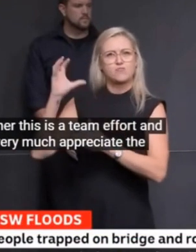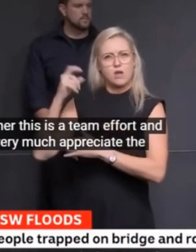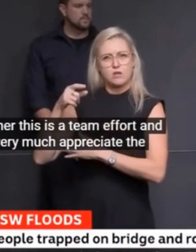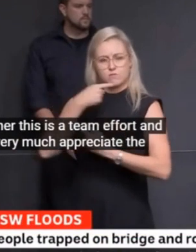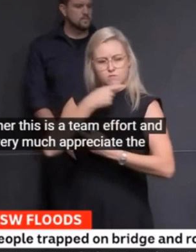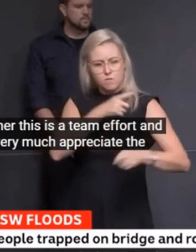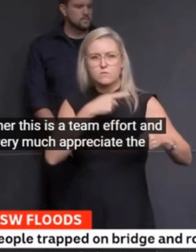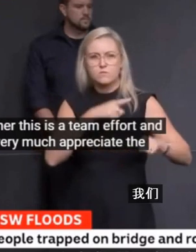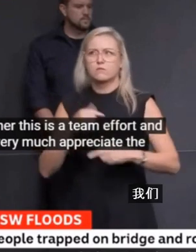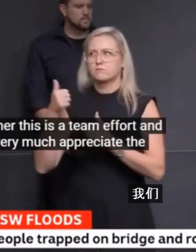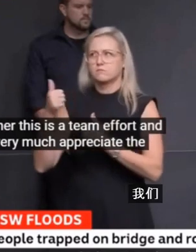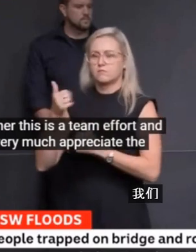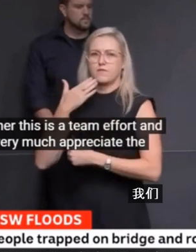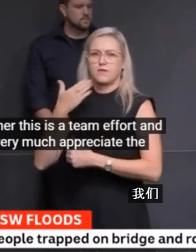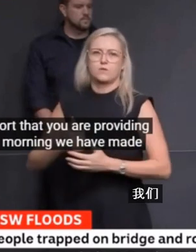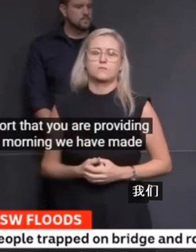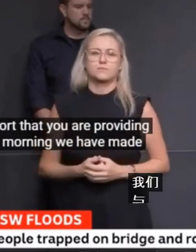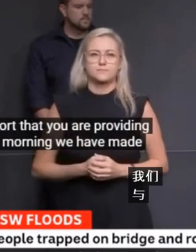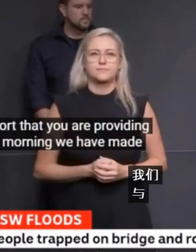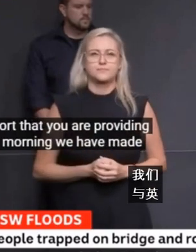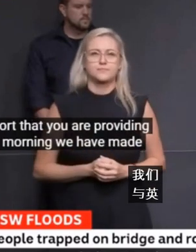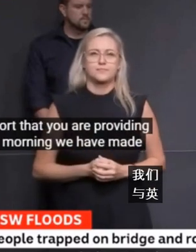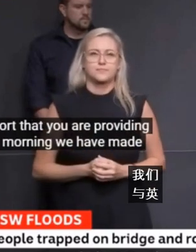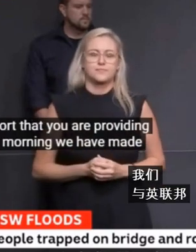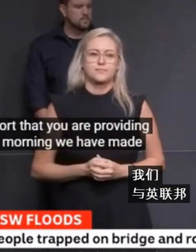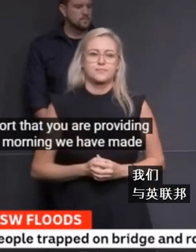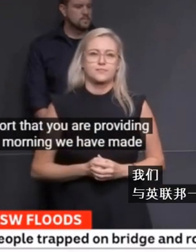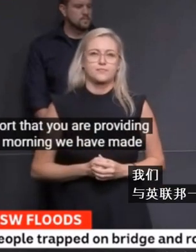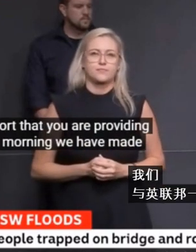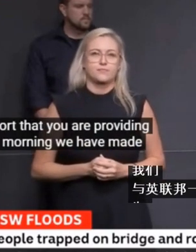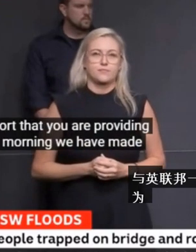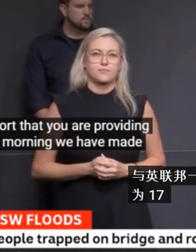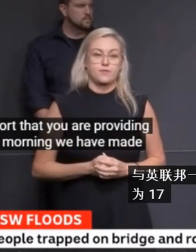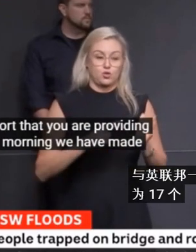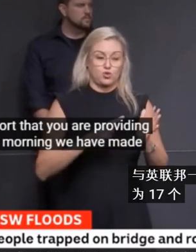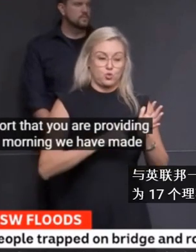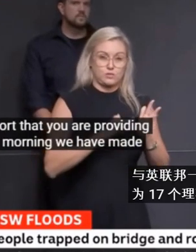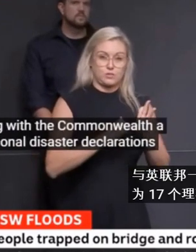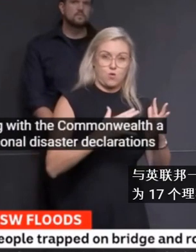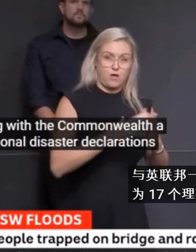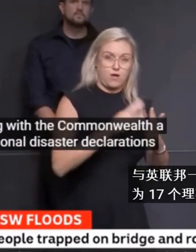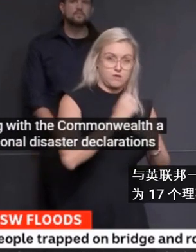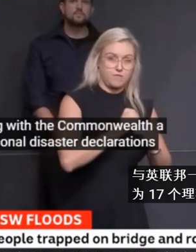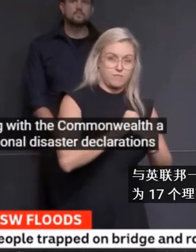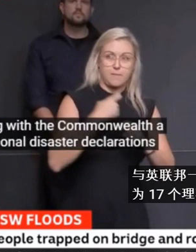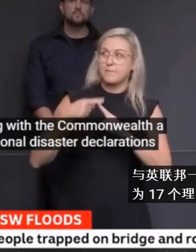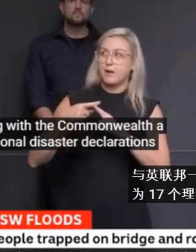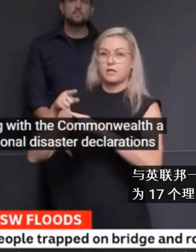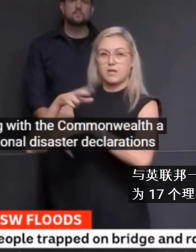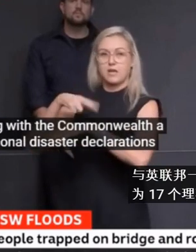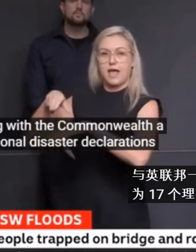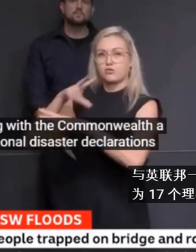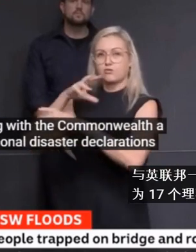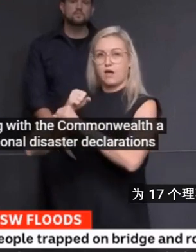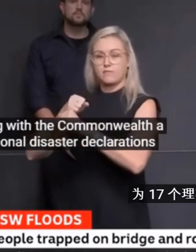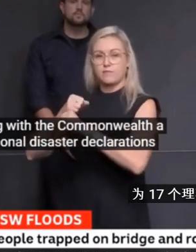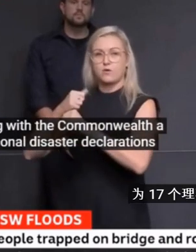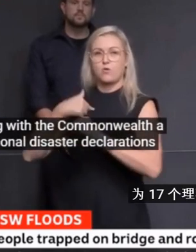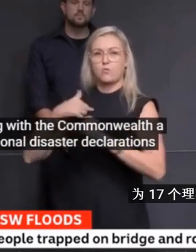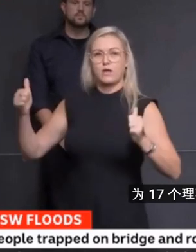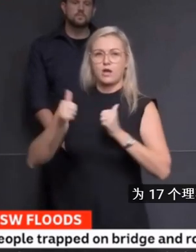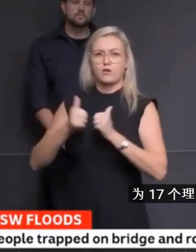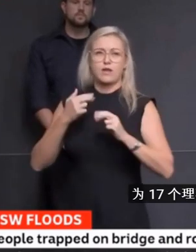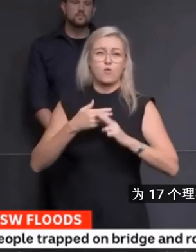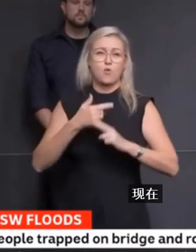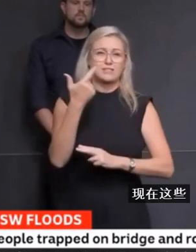This morning we have made, along with the Commonwealth, national disaster declarations for 17